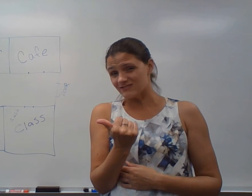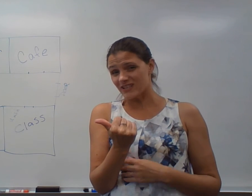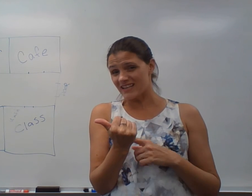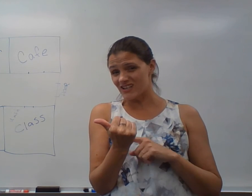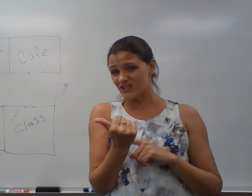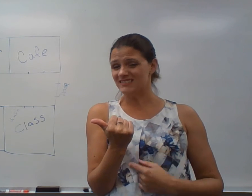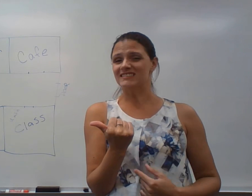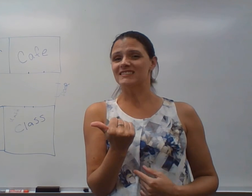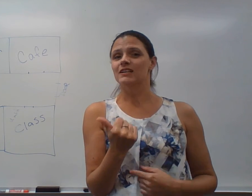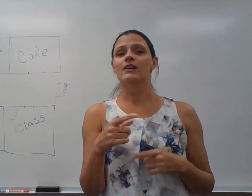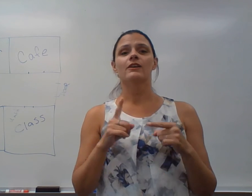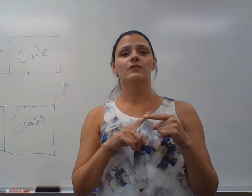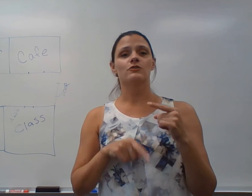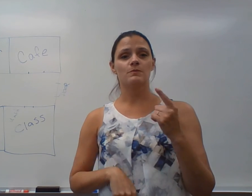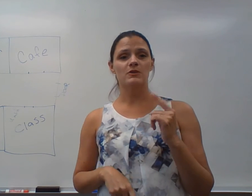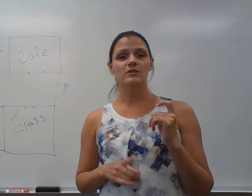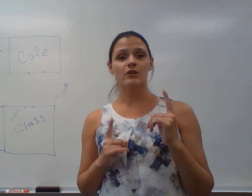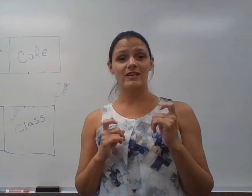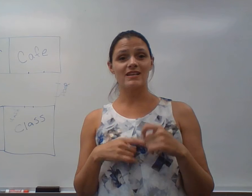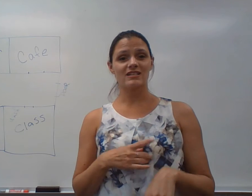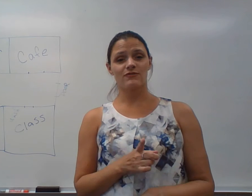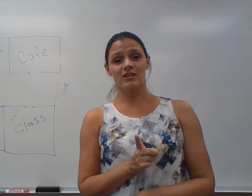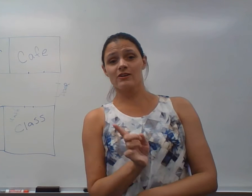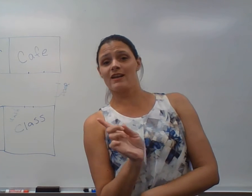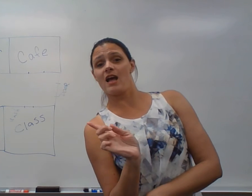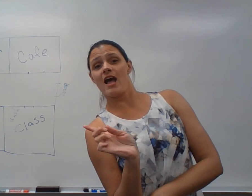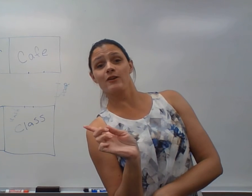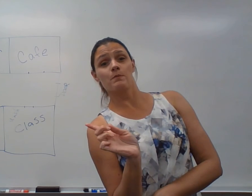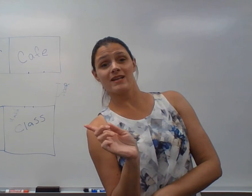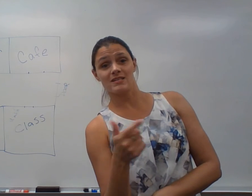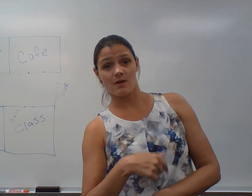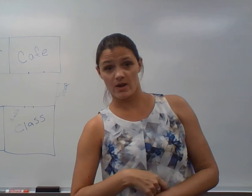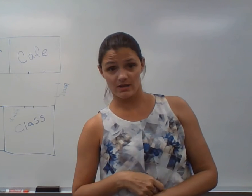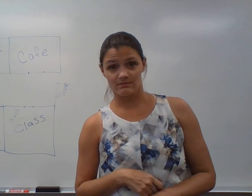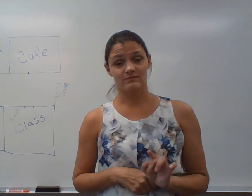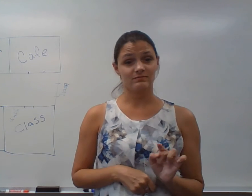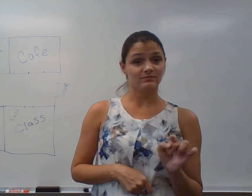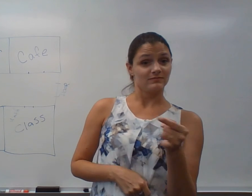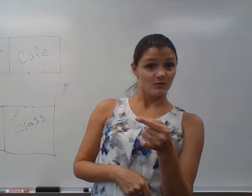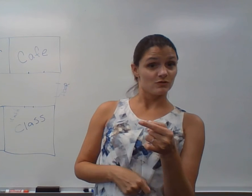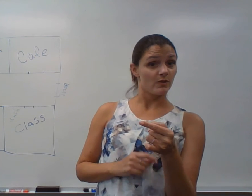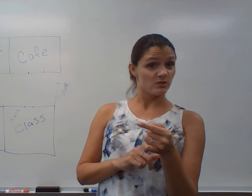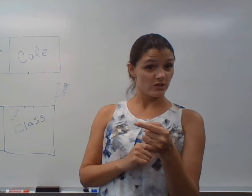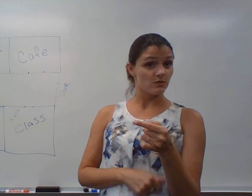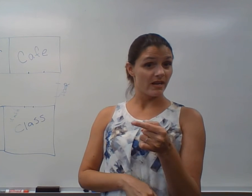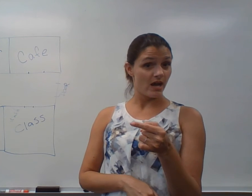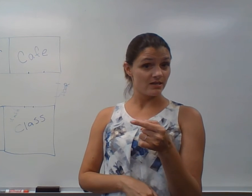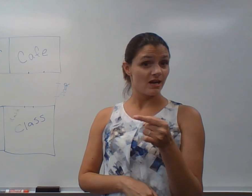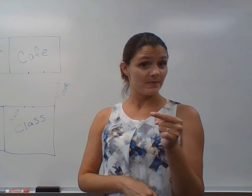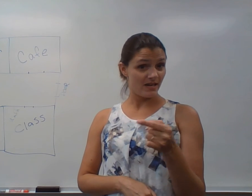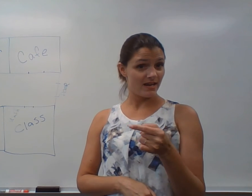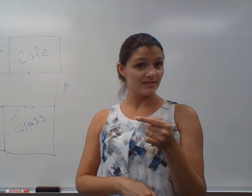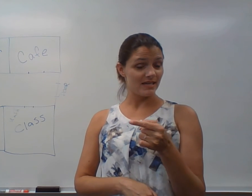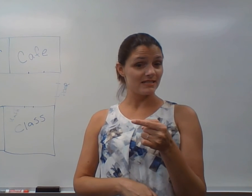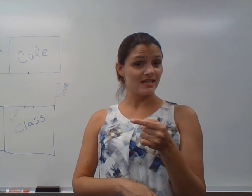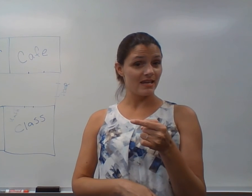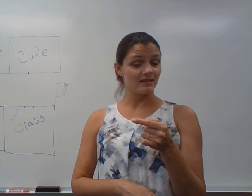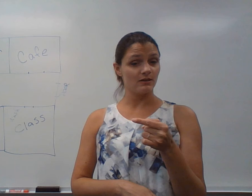Right there. You should be using your index finger, and I don't bend that way. So I switched to my non-dominant hand to indicate that it was on